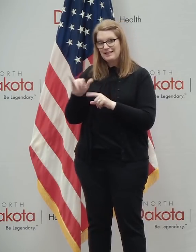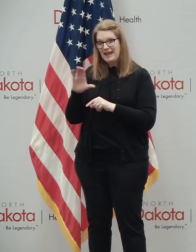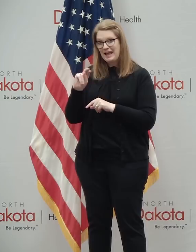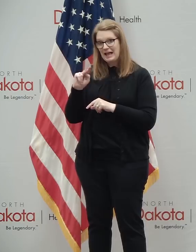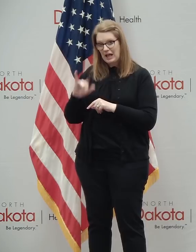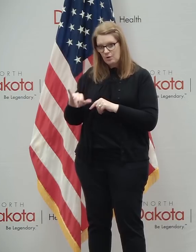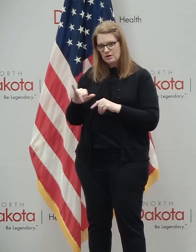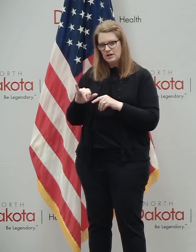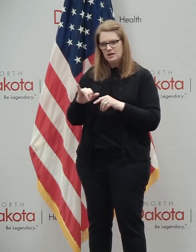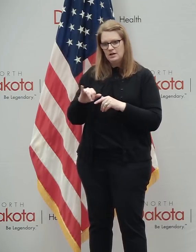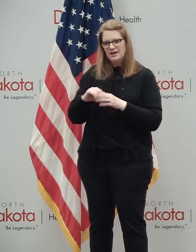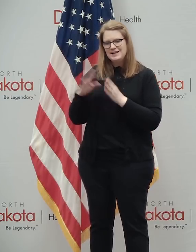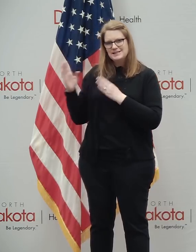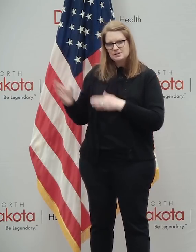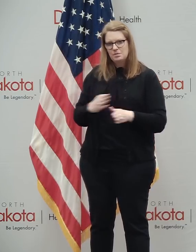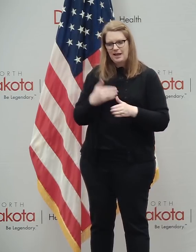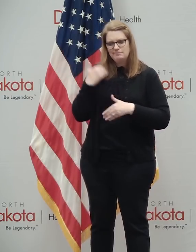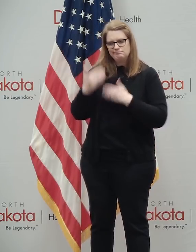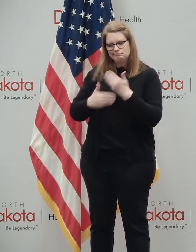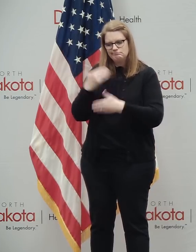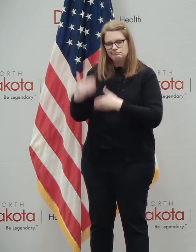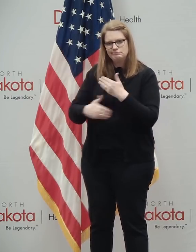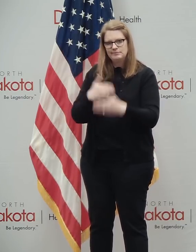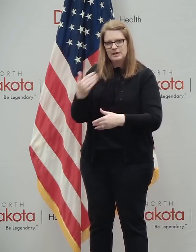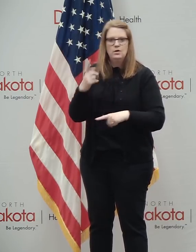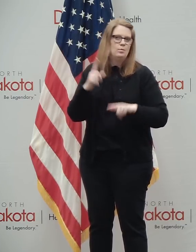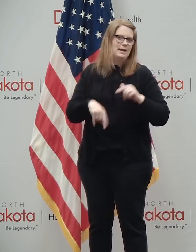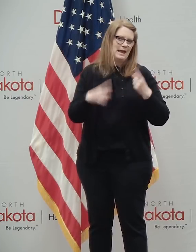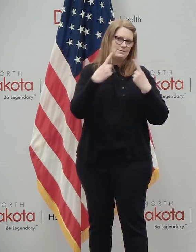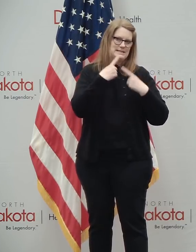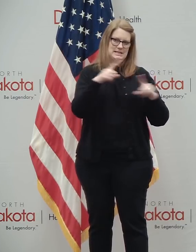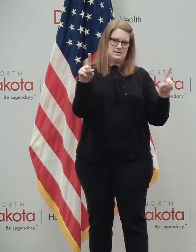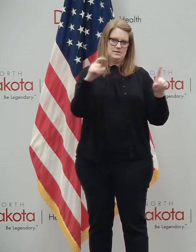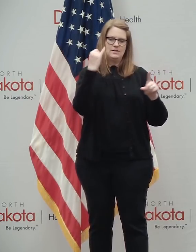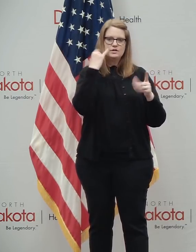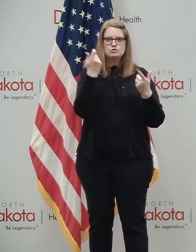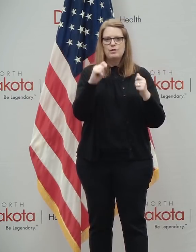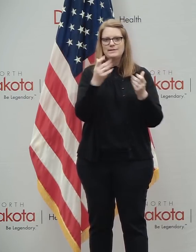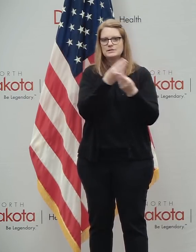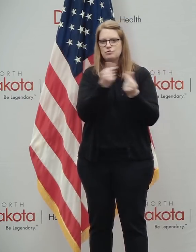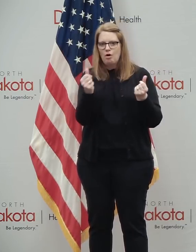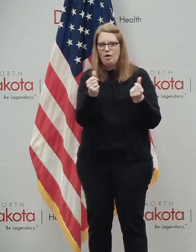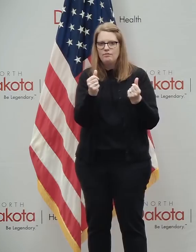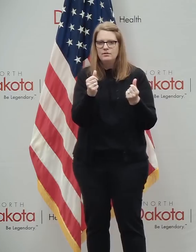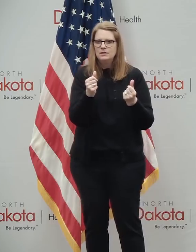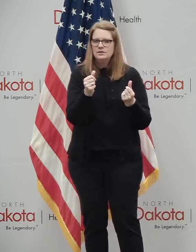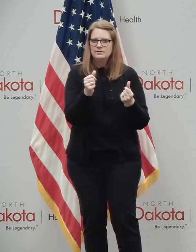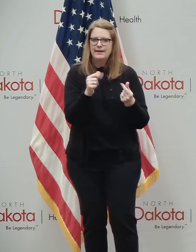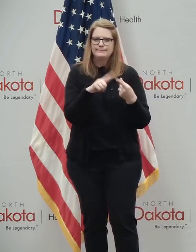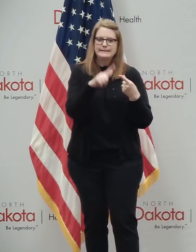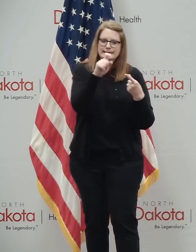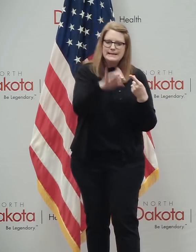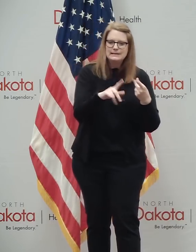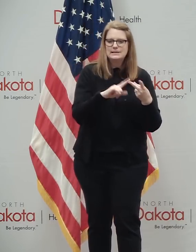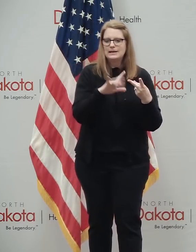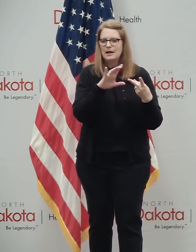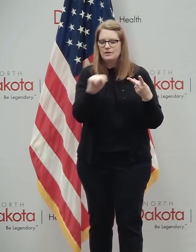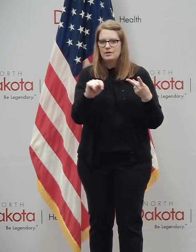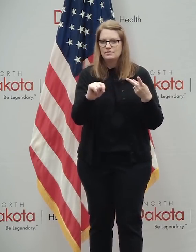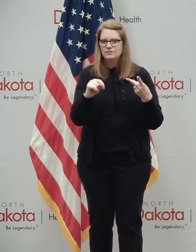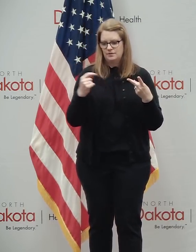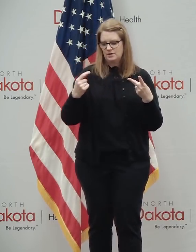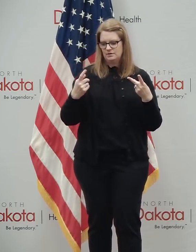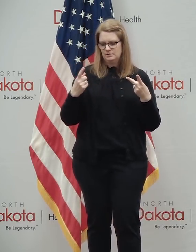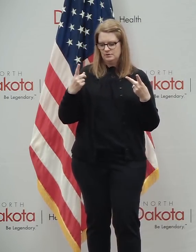evolves, because we know we can't be successful if we're just trying to solve contact tracing and testing for 2/3 of a